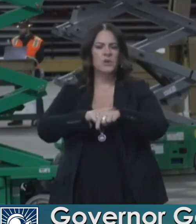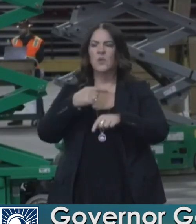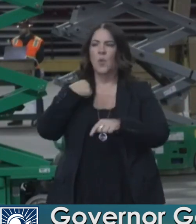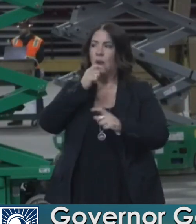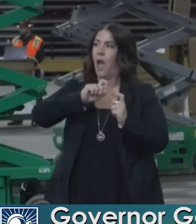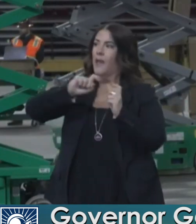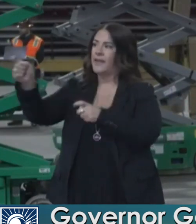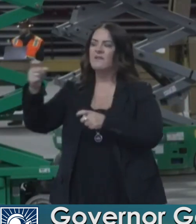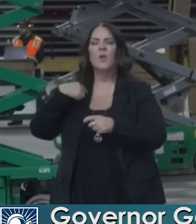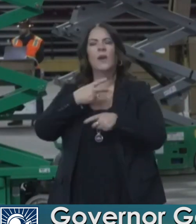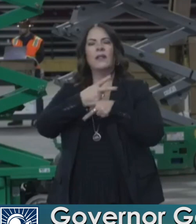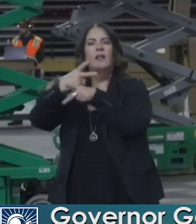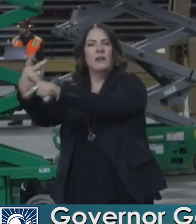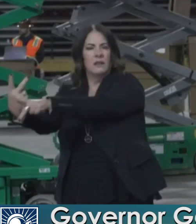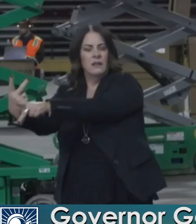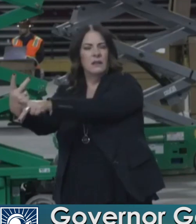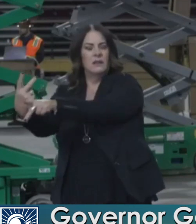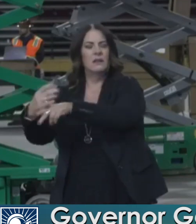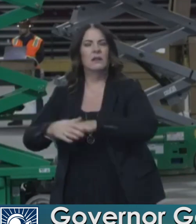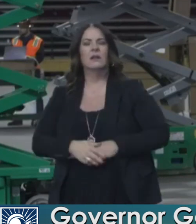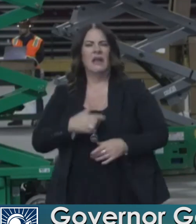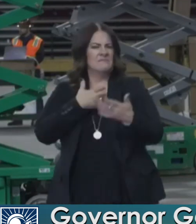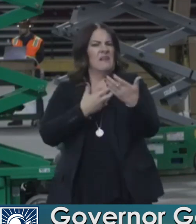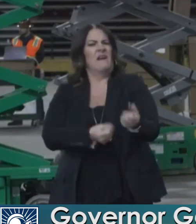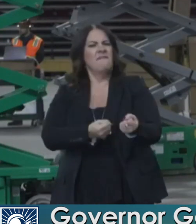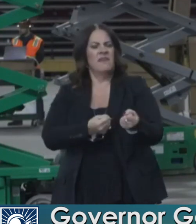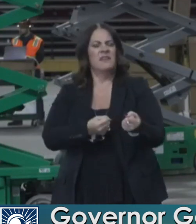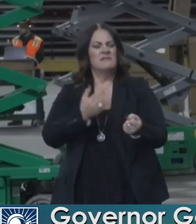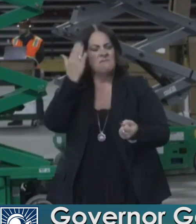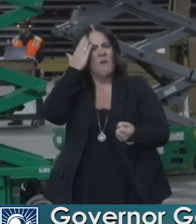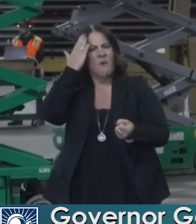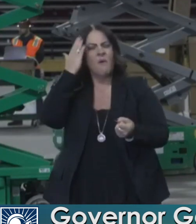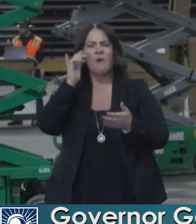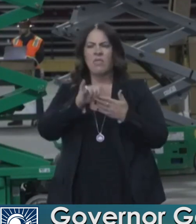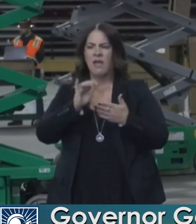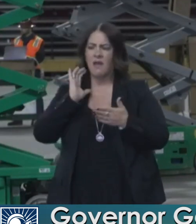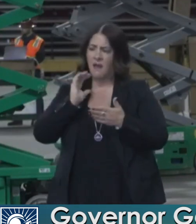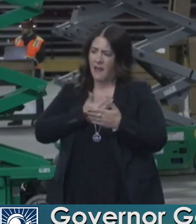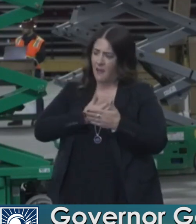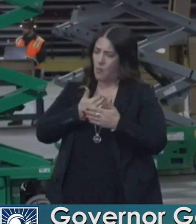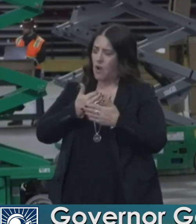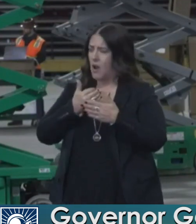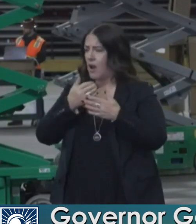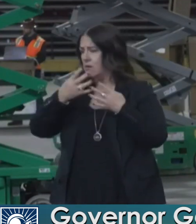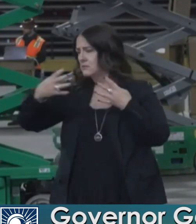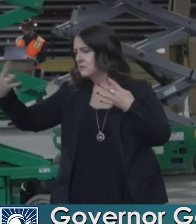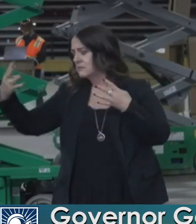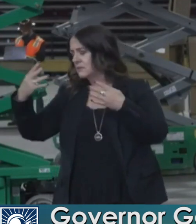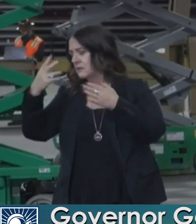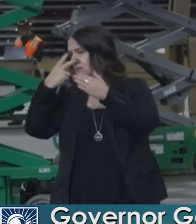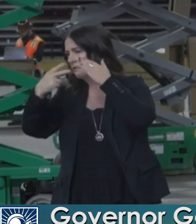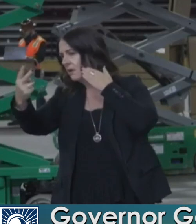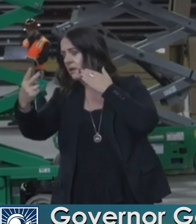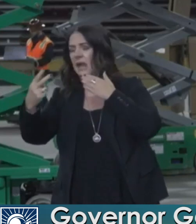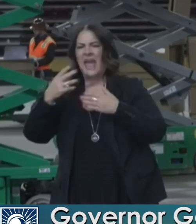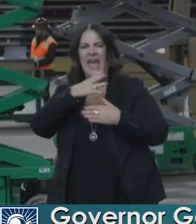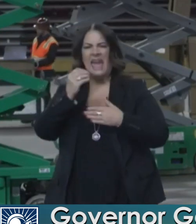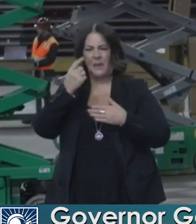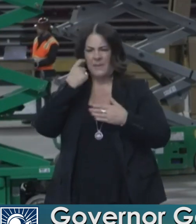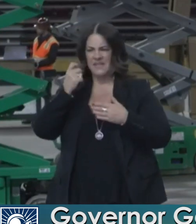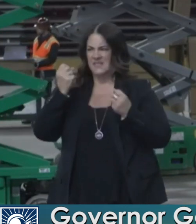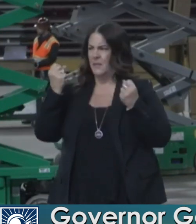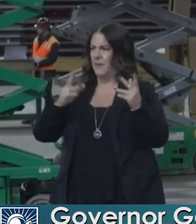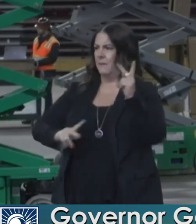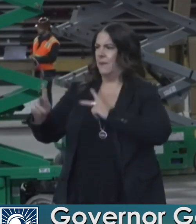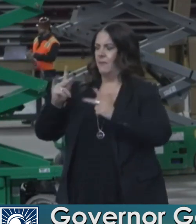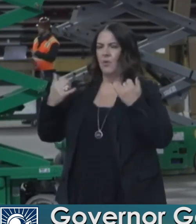given. And I have confidence, all the confidence, based upon our modeling, based upon the extraordinary work of